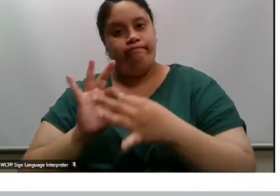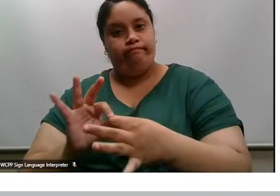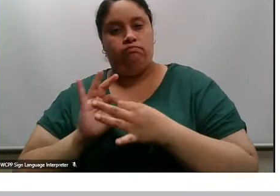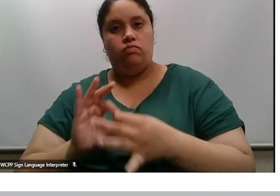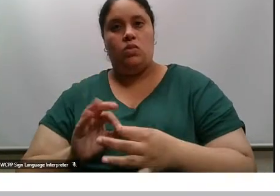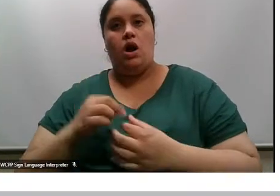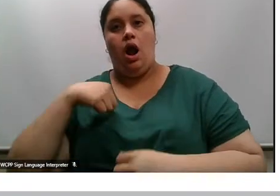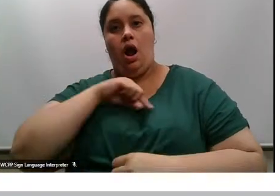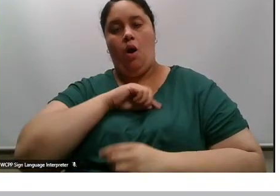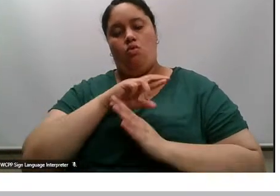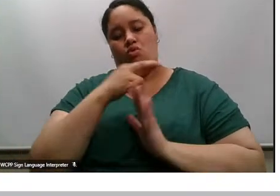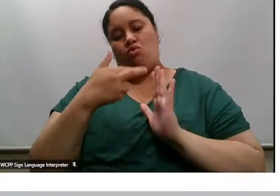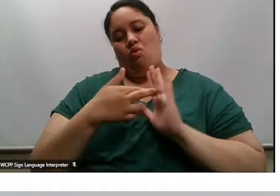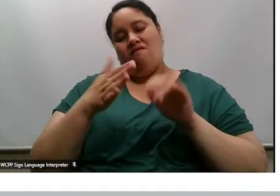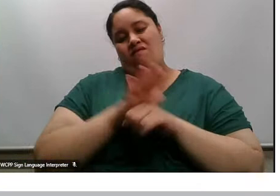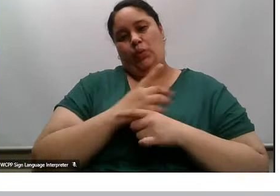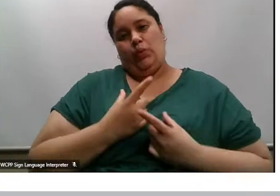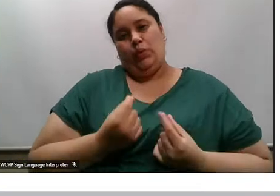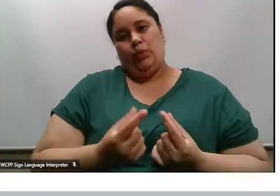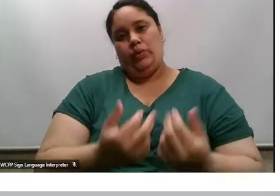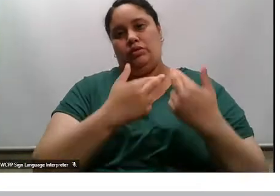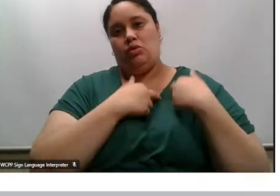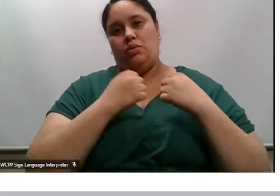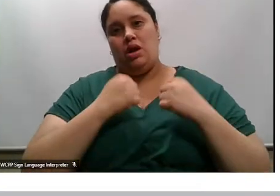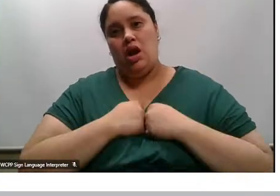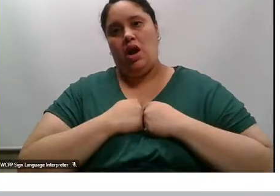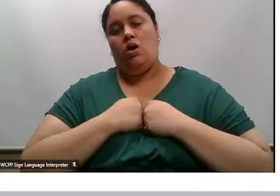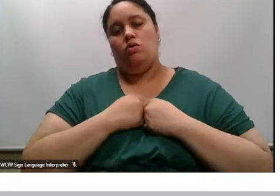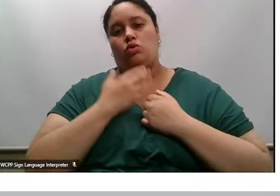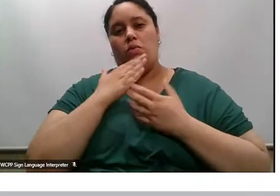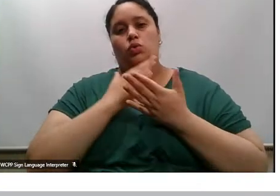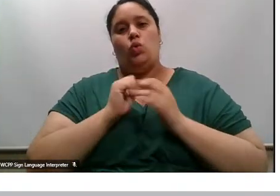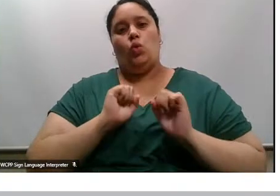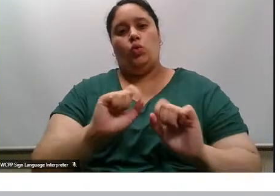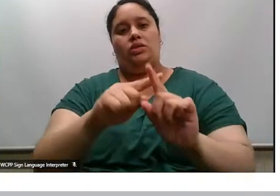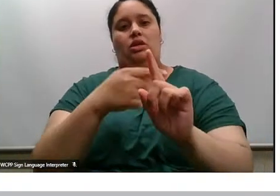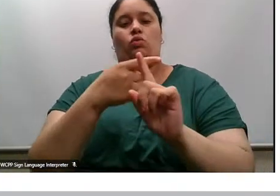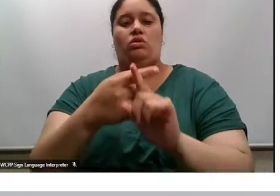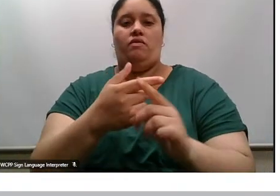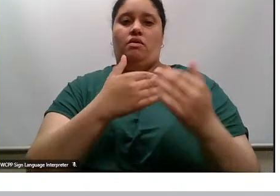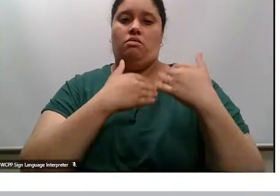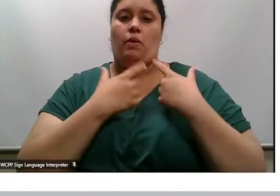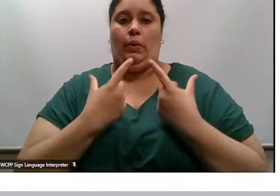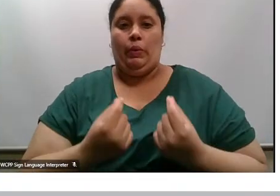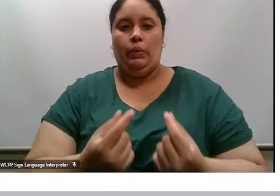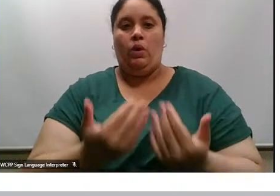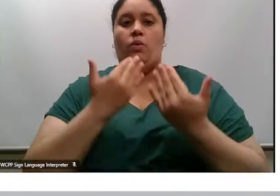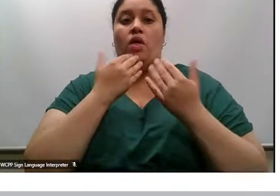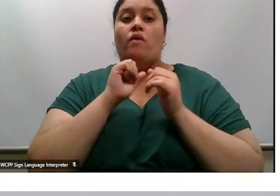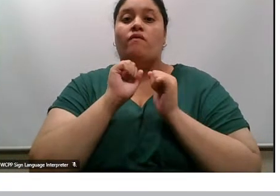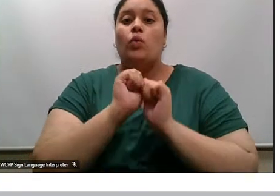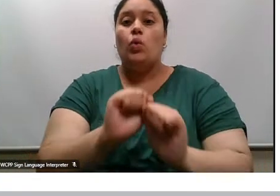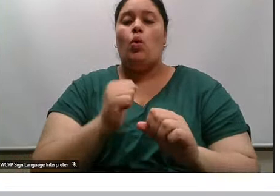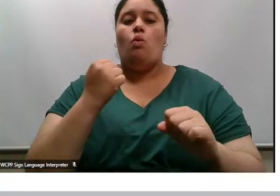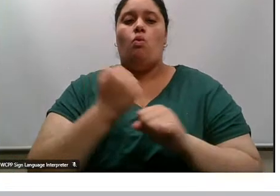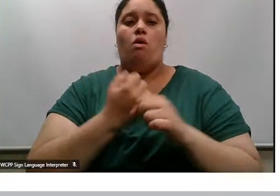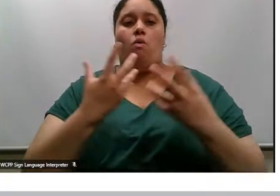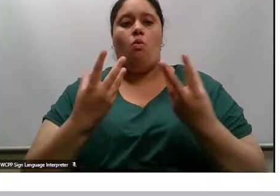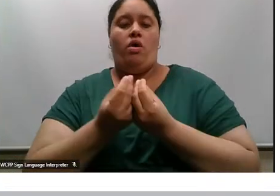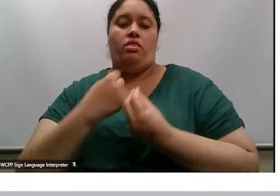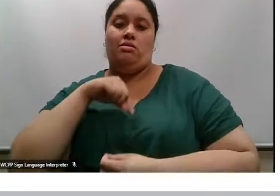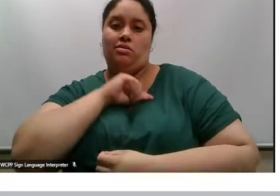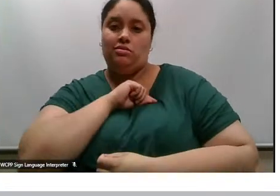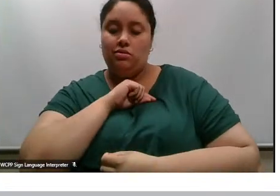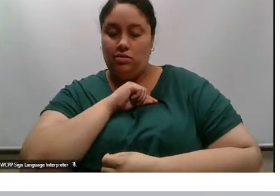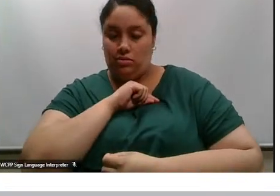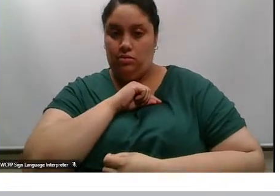fulfilling our role and responsibility of holding the executive to account. And we thank you for your cooperation in that. And of course,